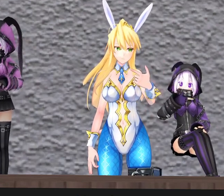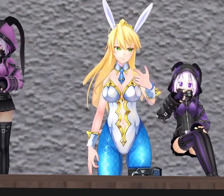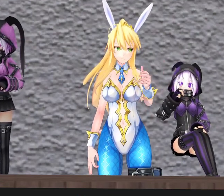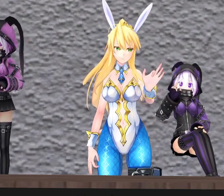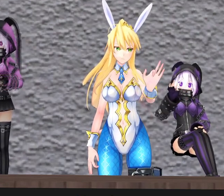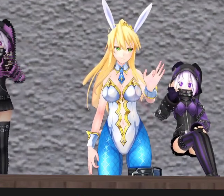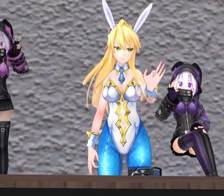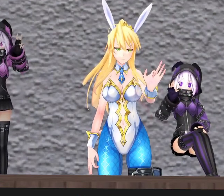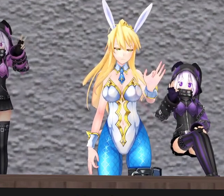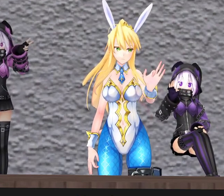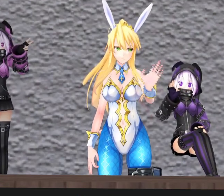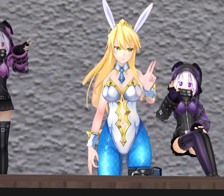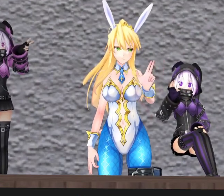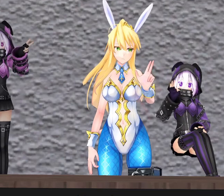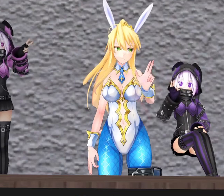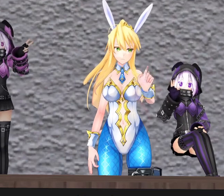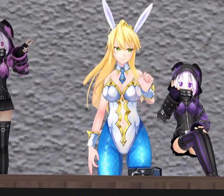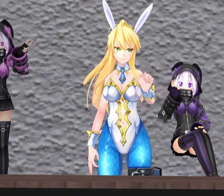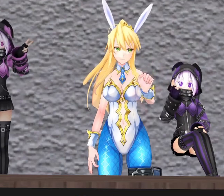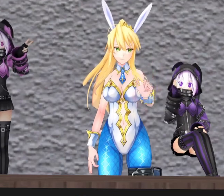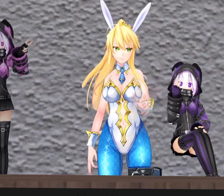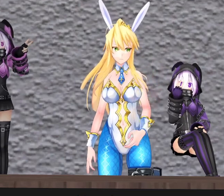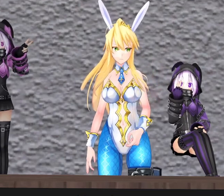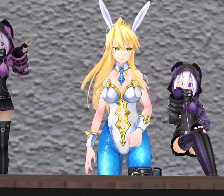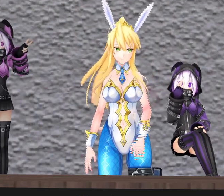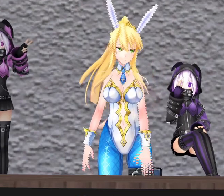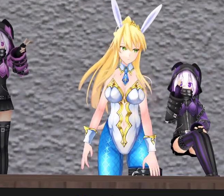29, and 30. Woo!